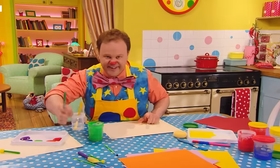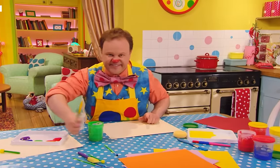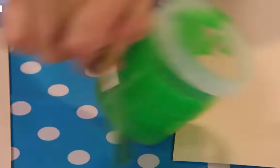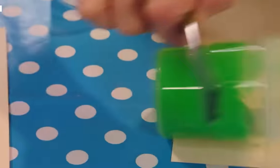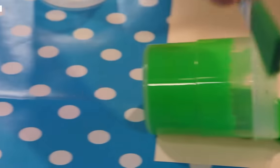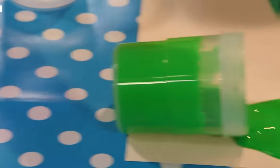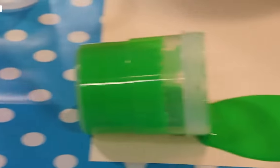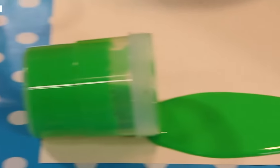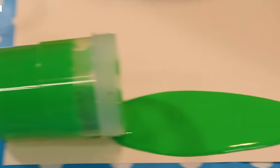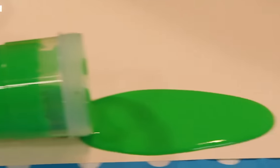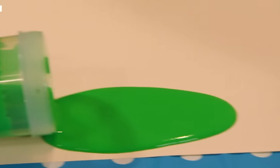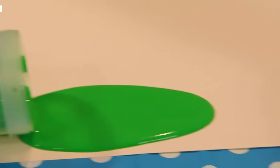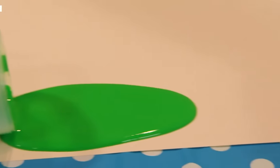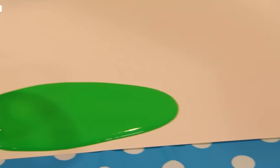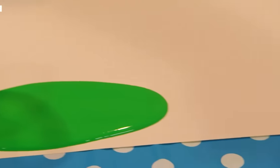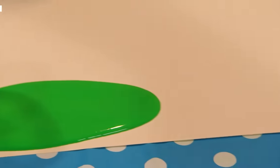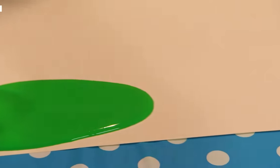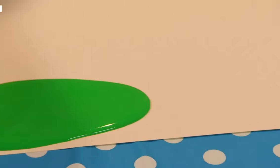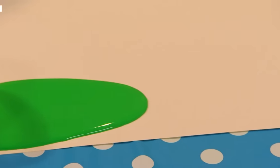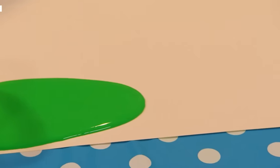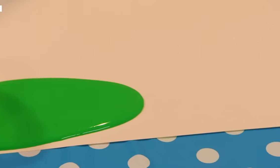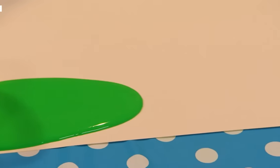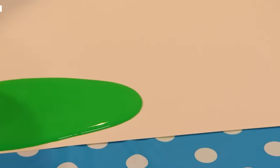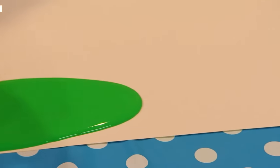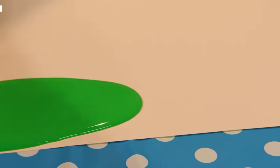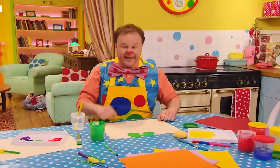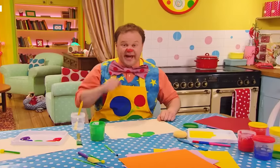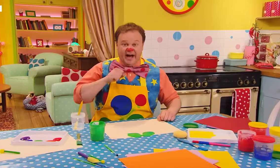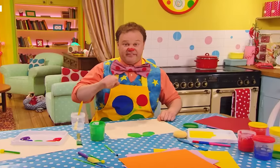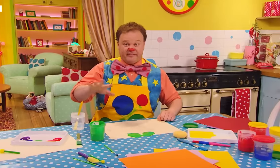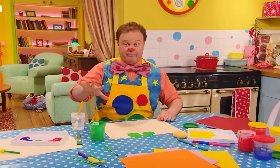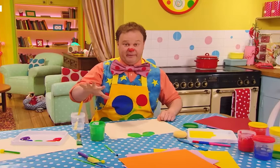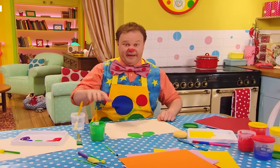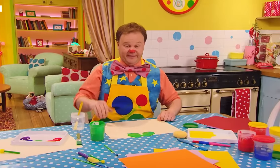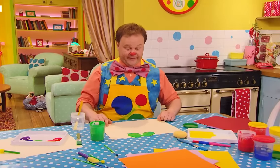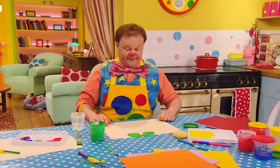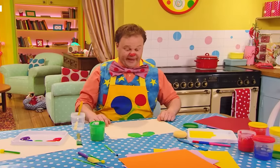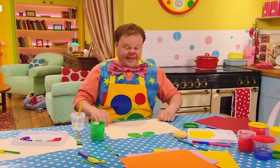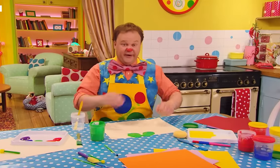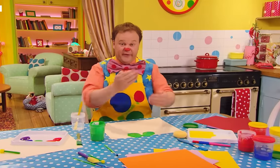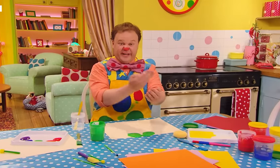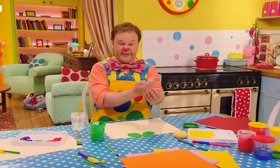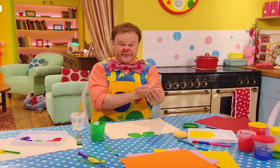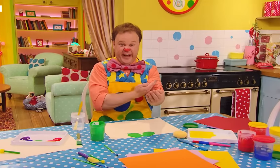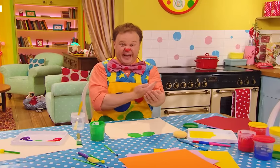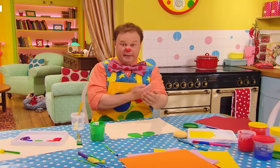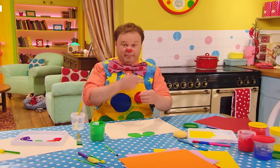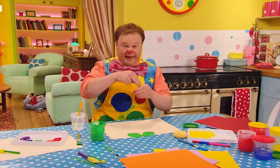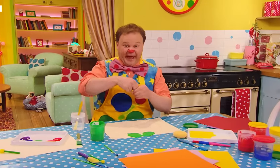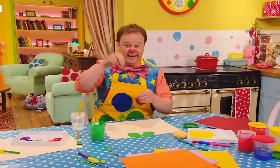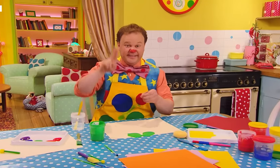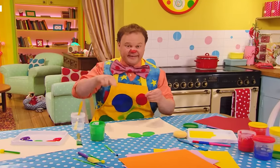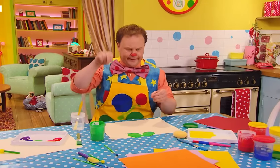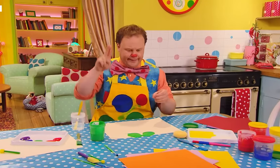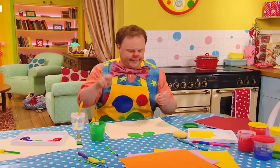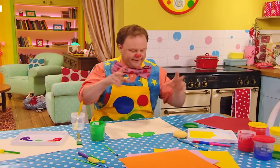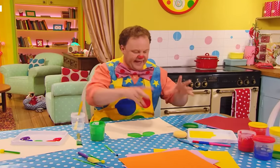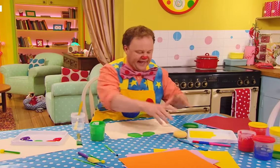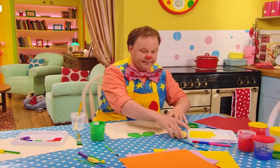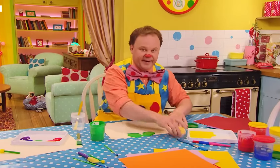first. Oh dear! I've spilt all the green paint.